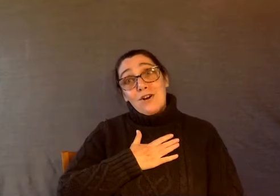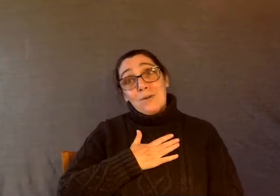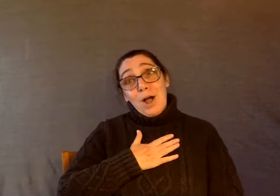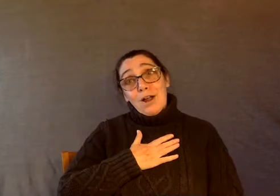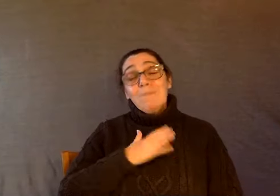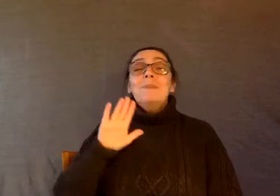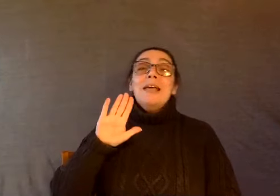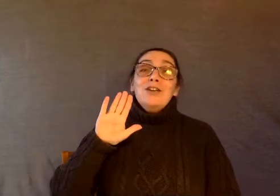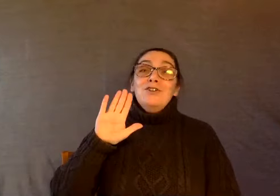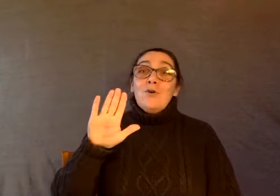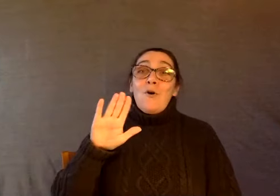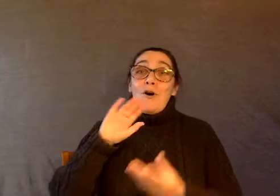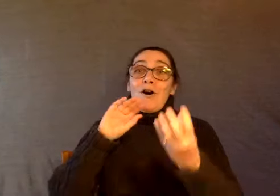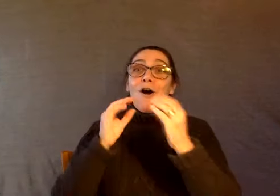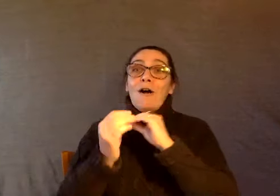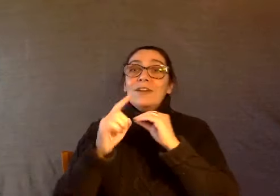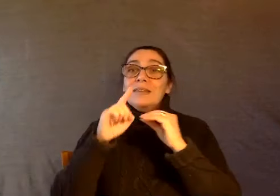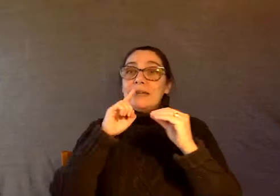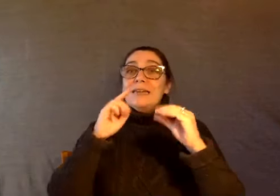sorry, Paula. Your office is